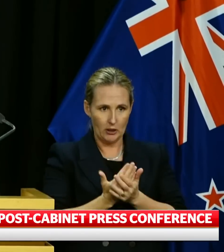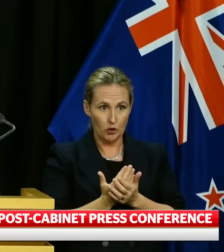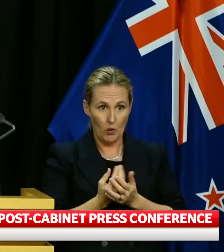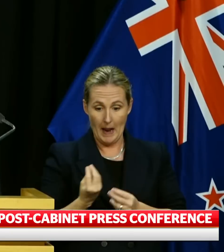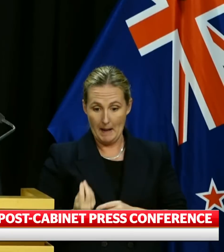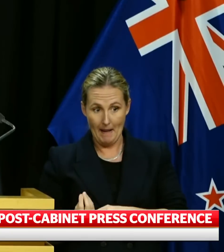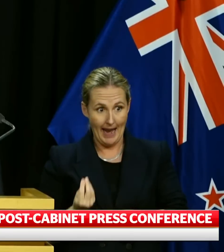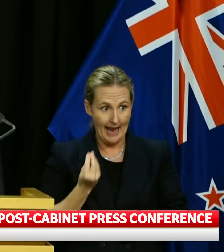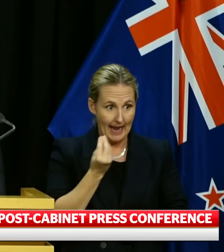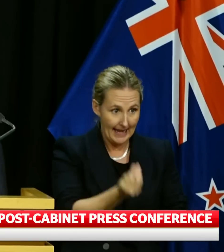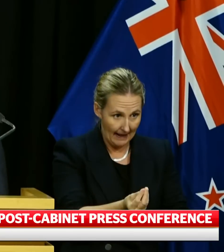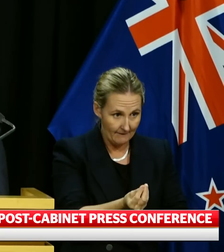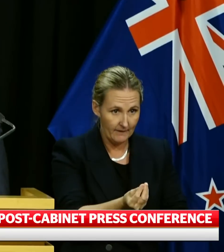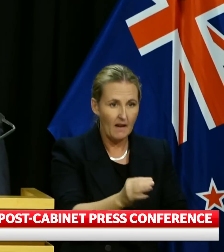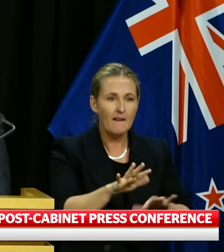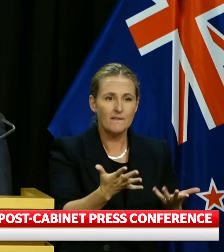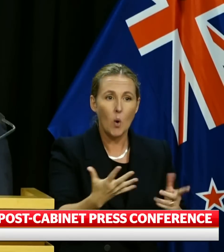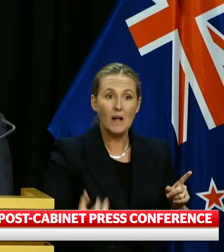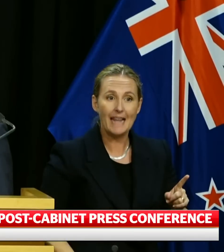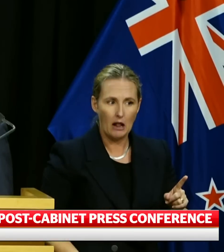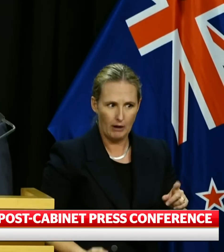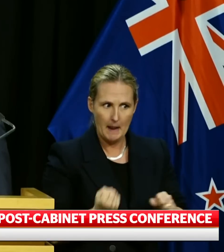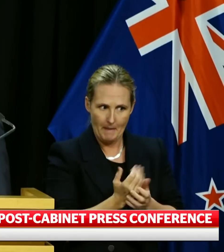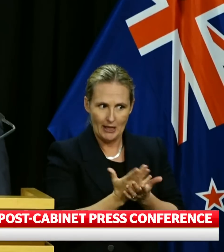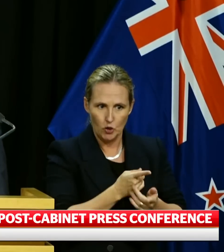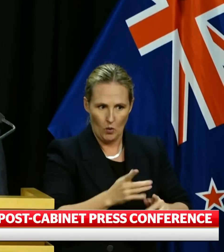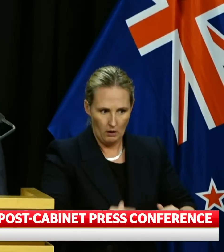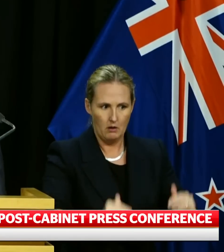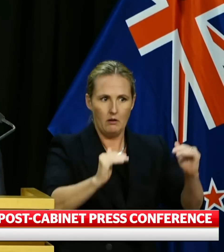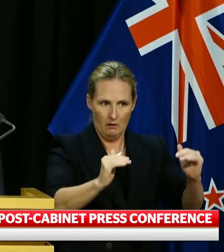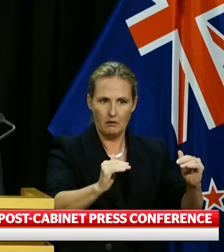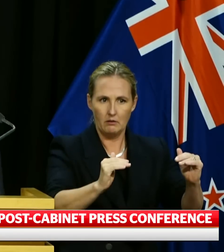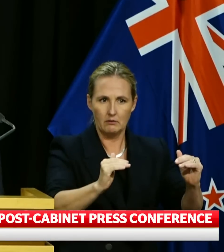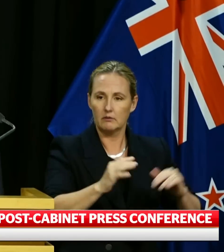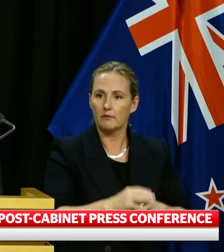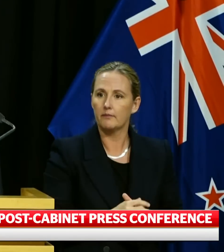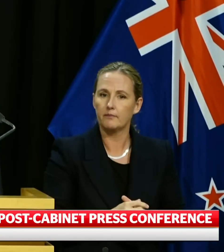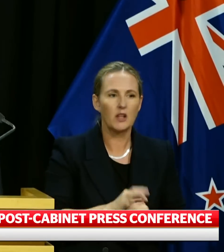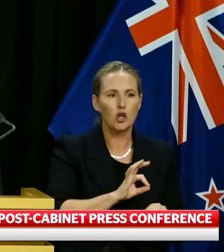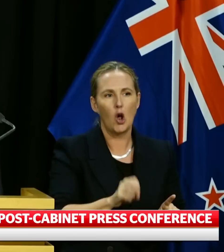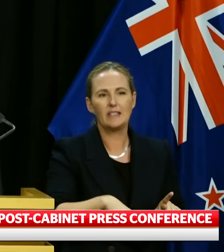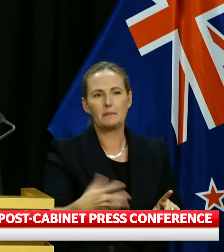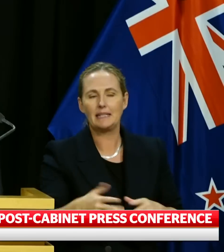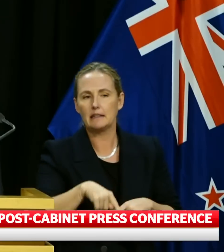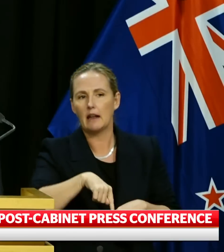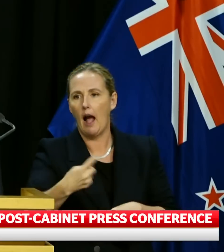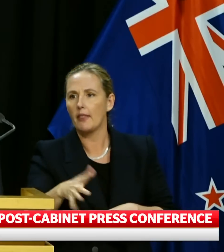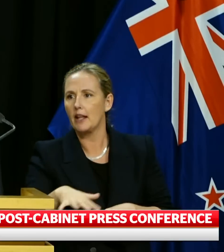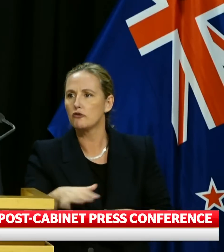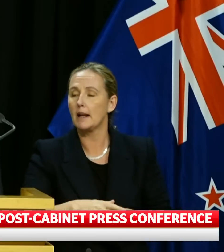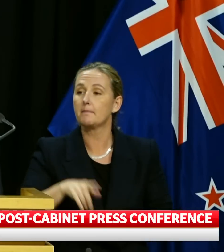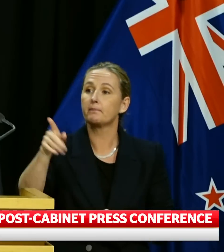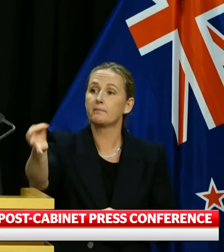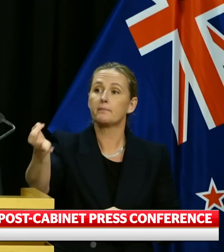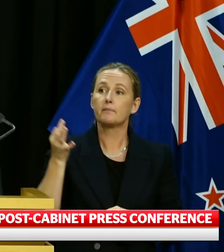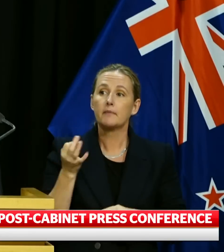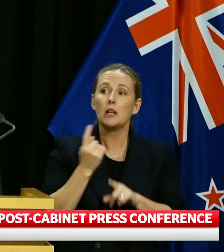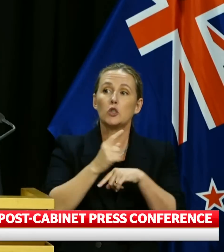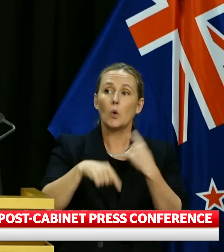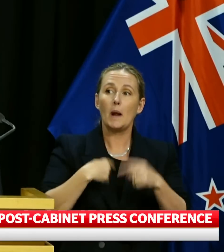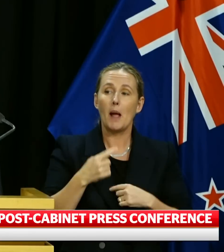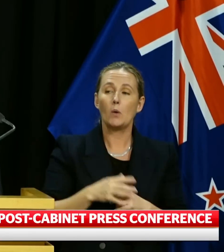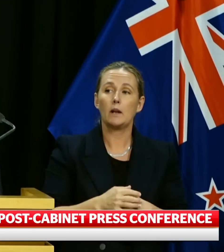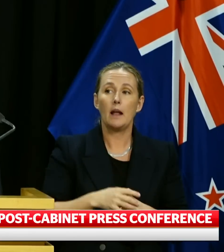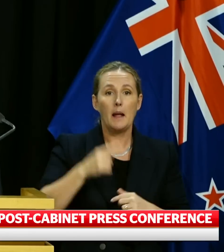goes into increasing salaries. Clear. Spokesman. A review into the mental health services given to